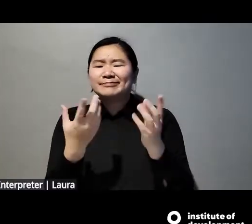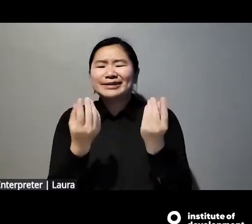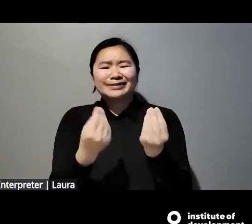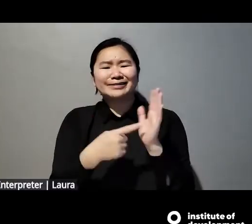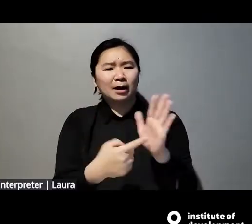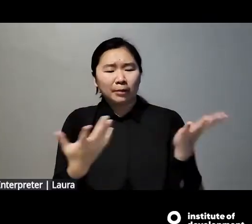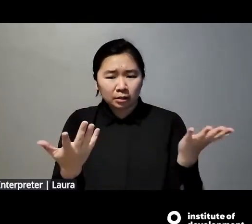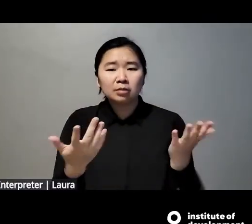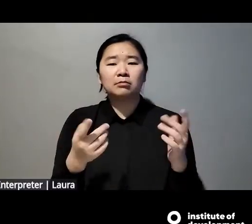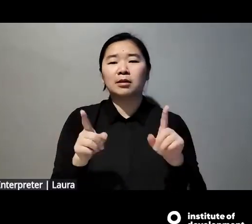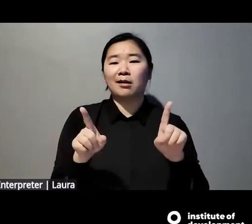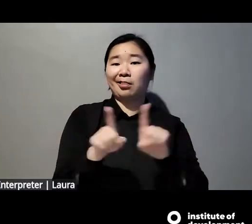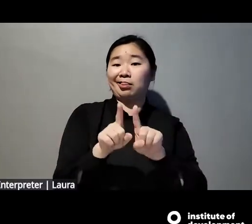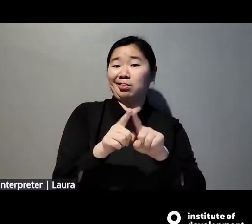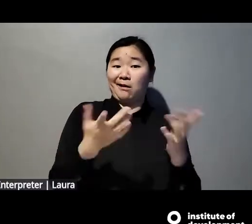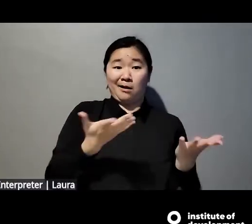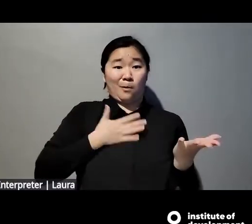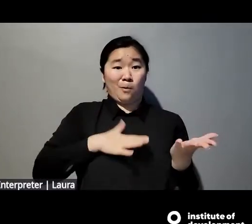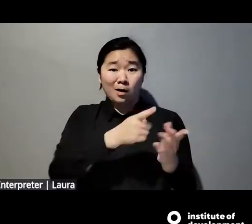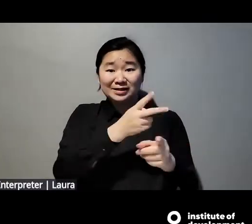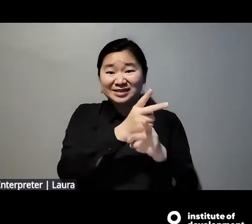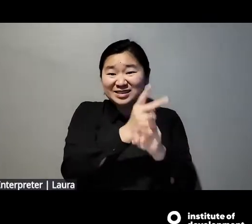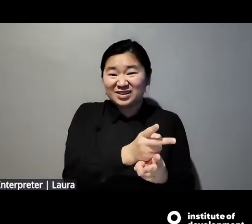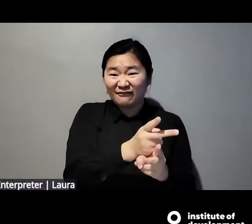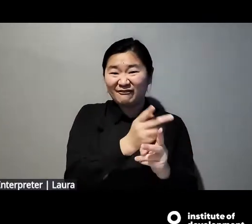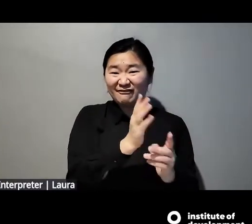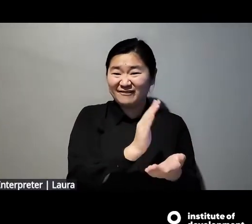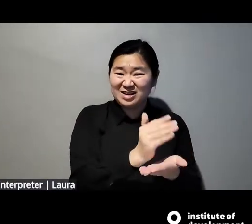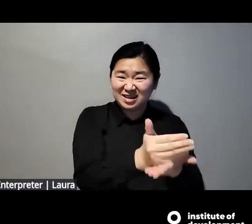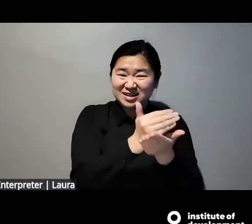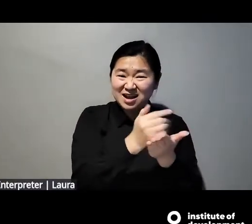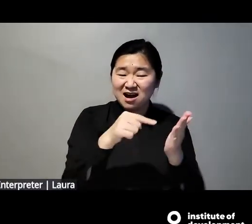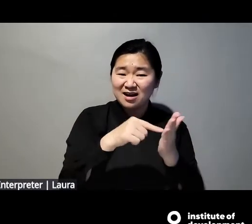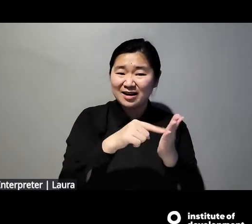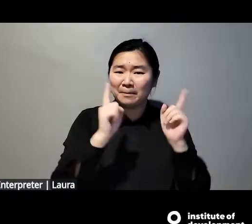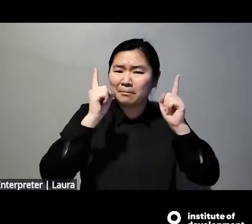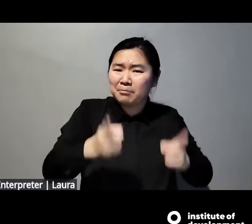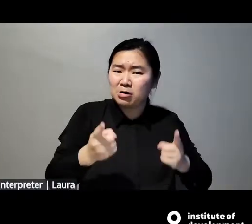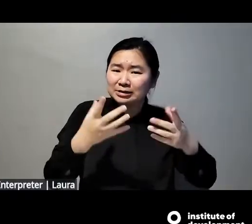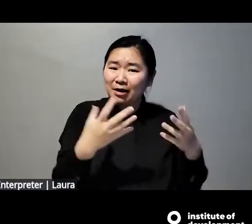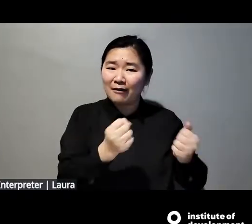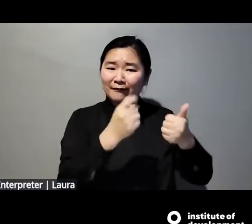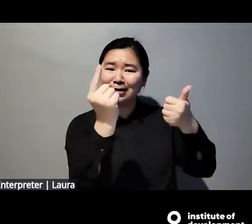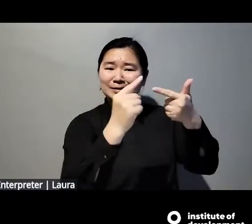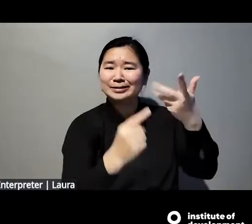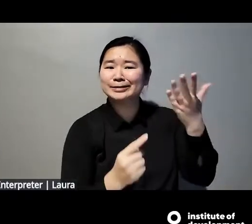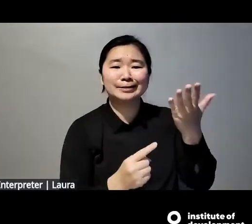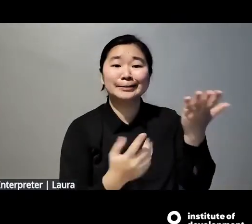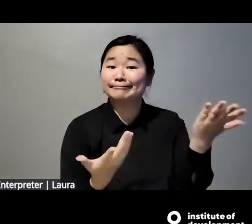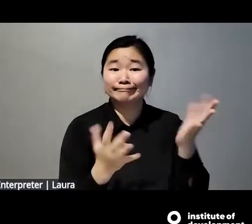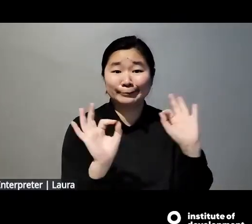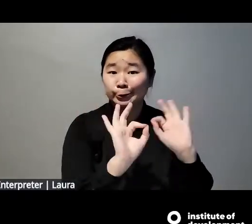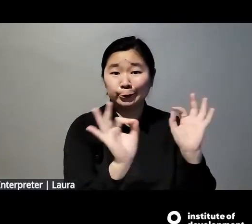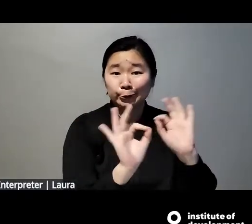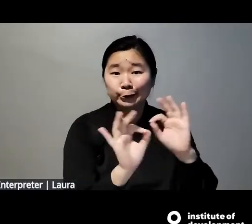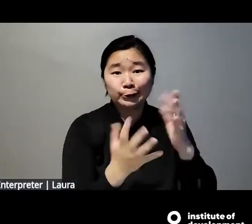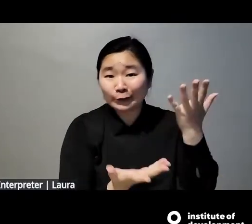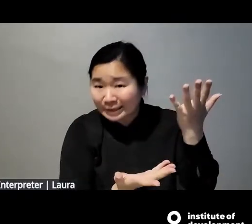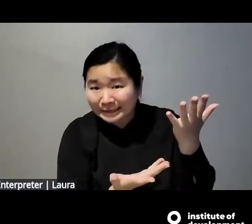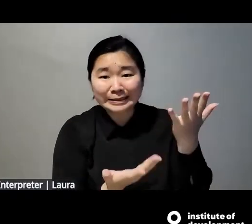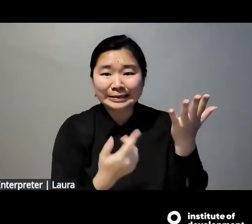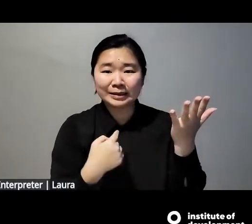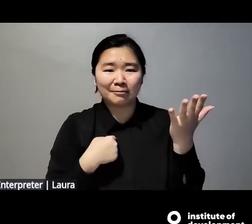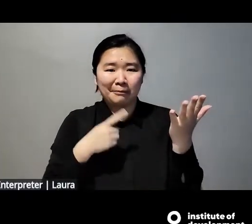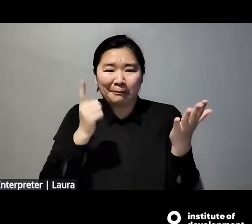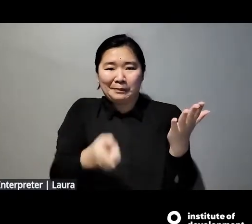for opportunities to make their partnerships with OPDs mutually beneficial. In this case, OPDs were